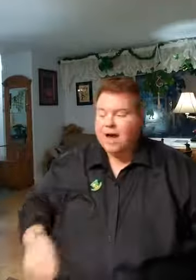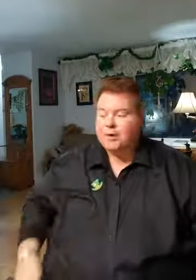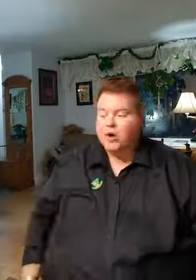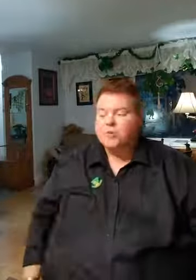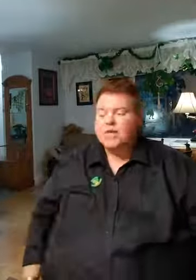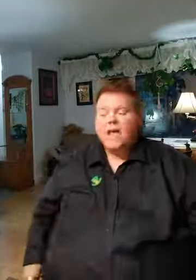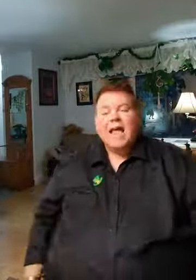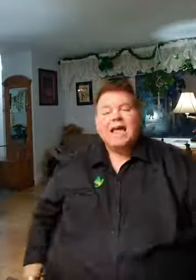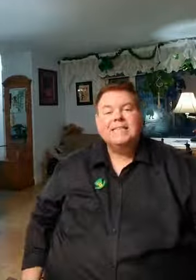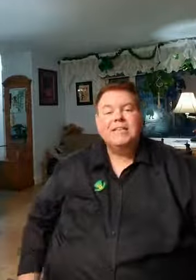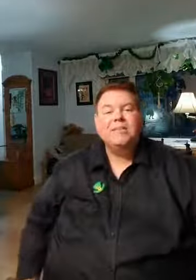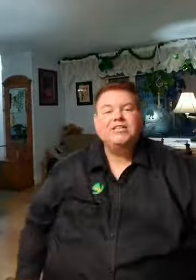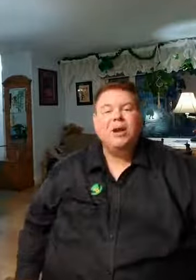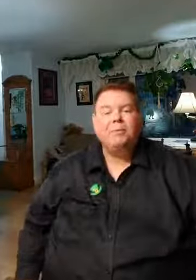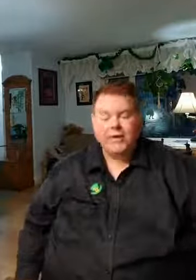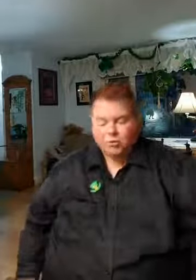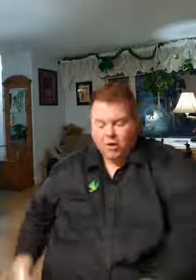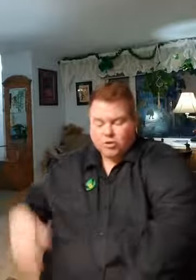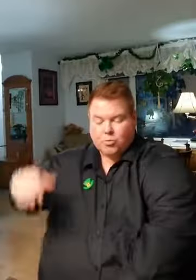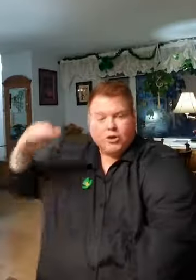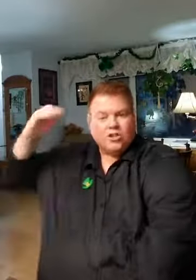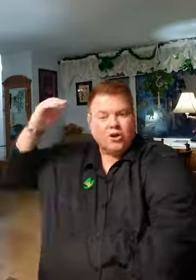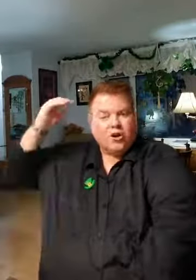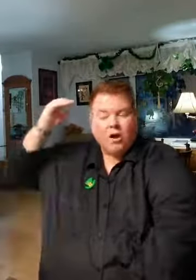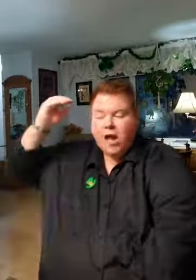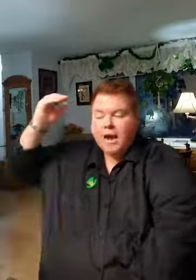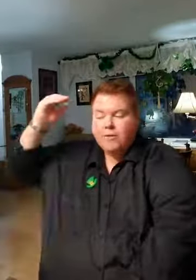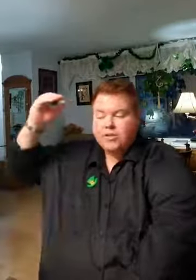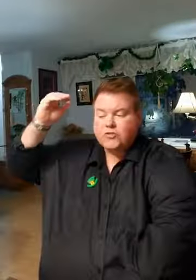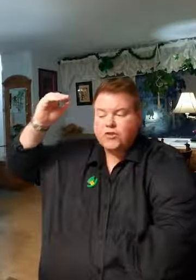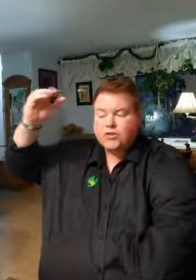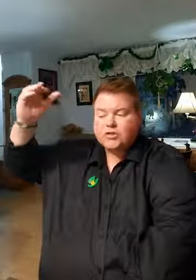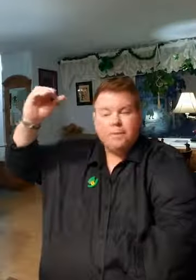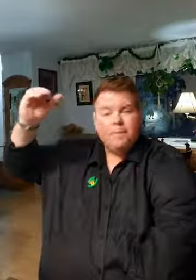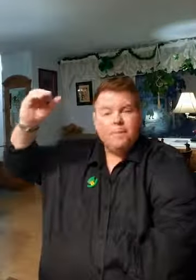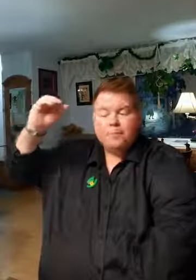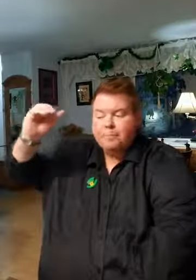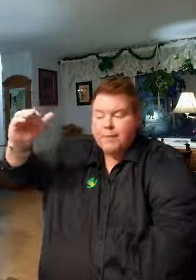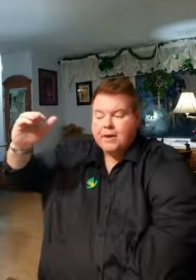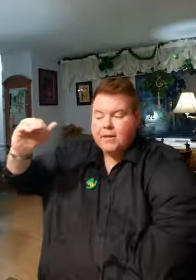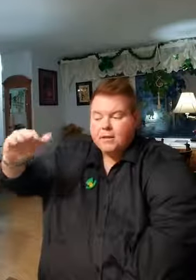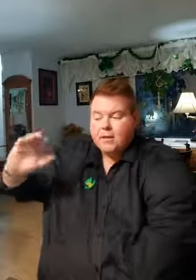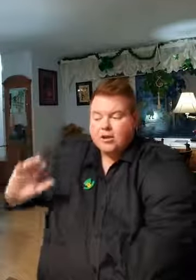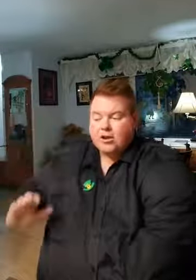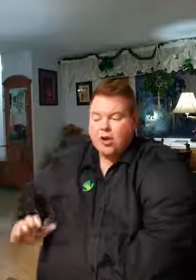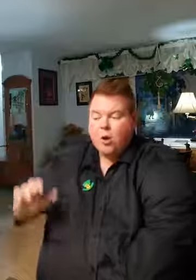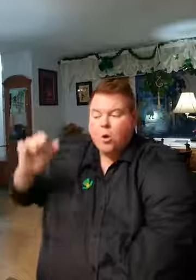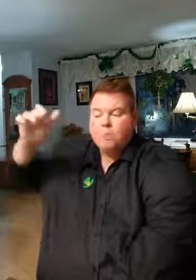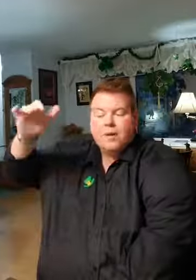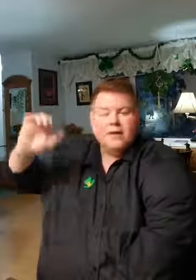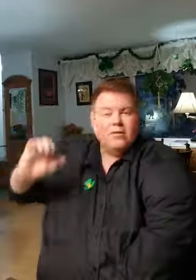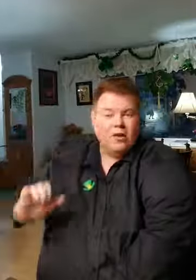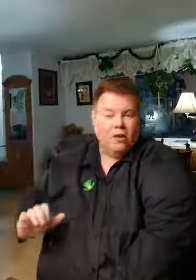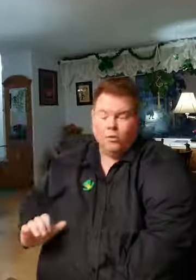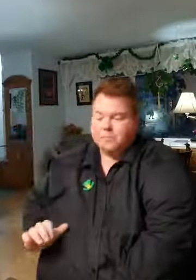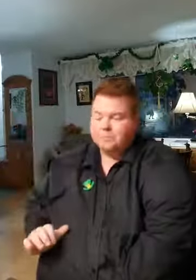goes. It's a little bit jumpy as well, so we're going to start in our high range first. Middle, low, middle, low.